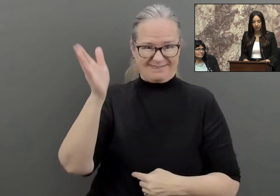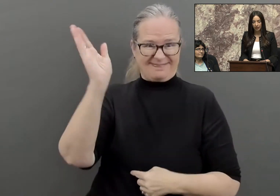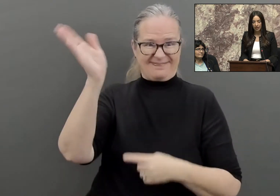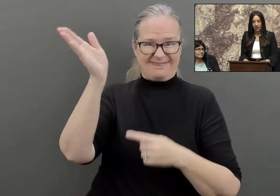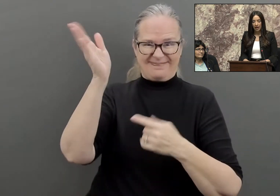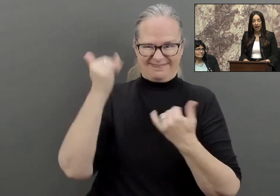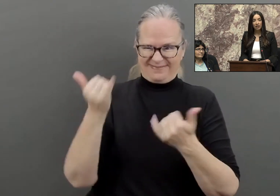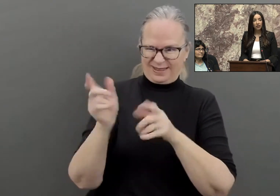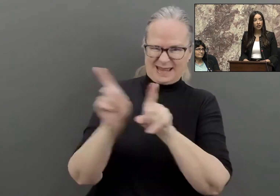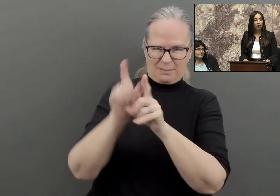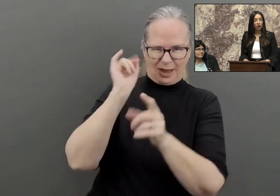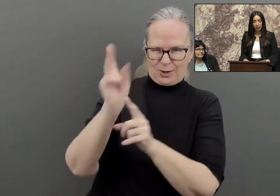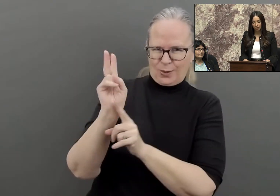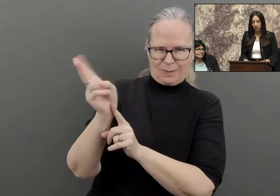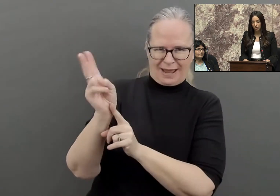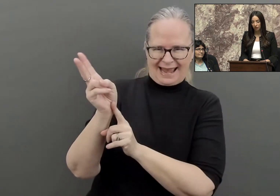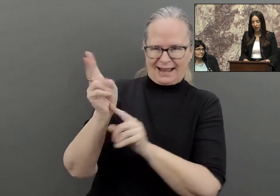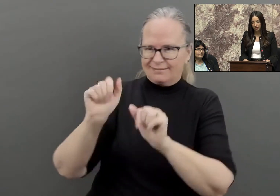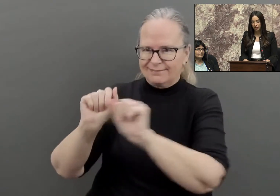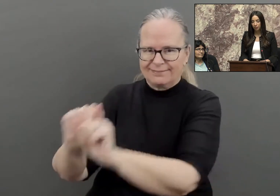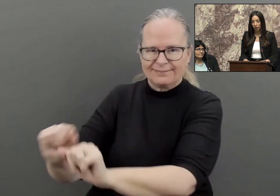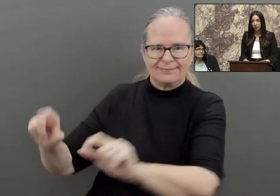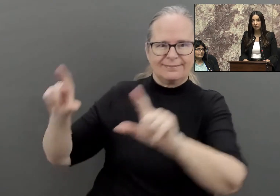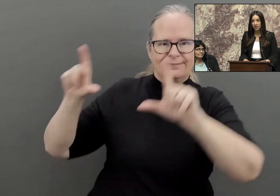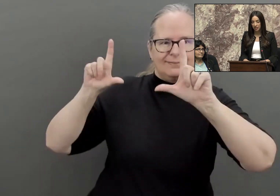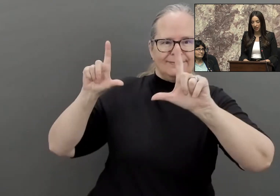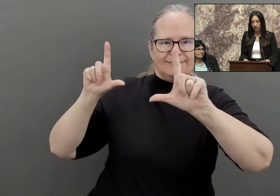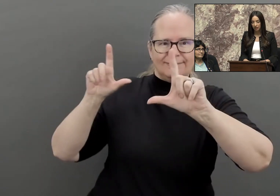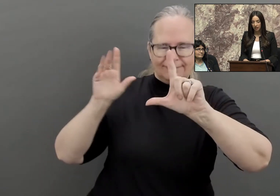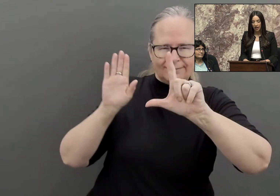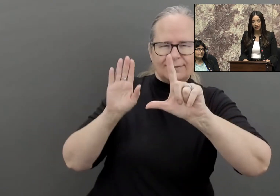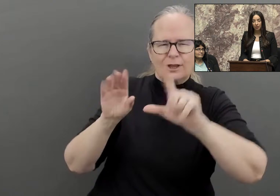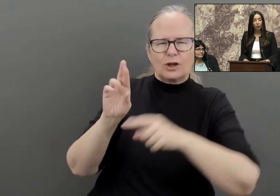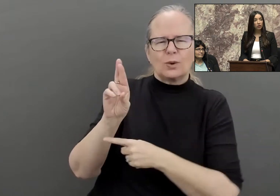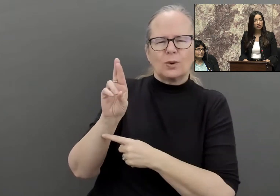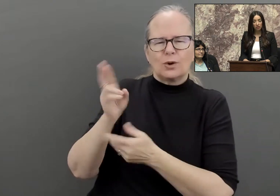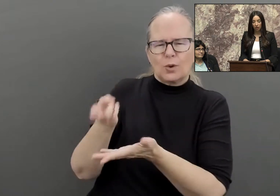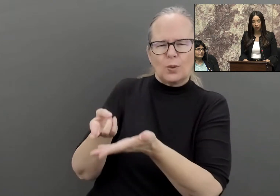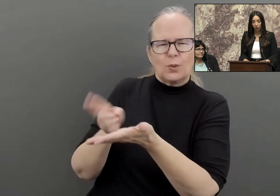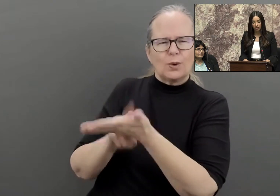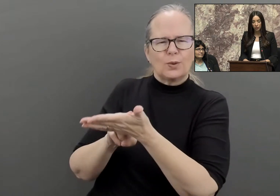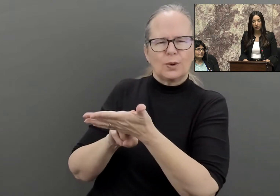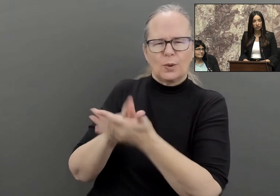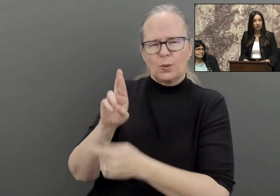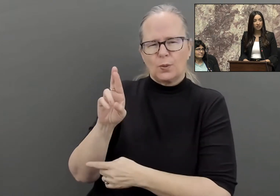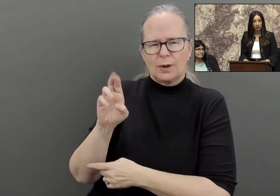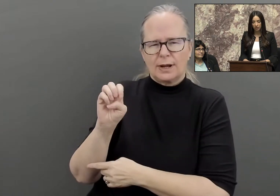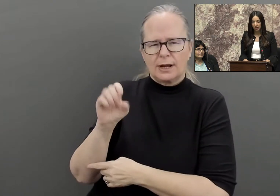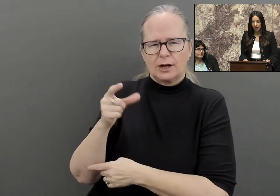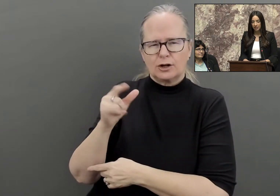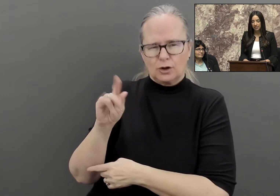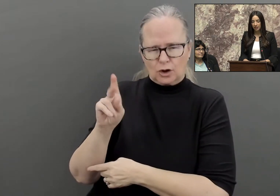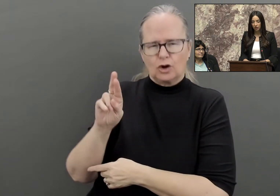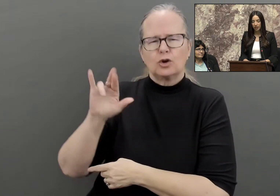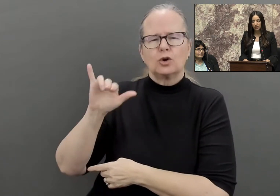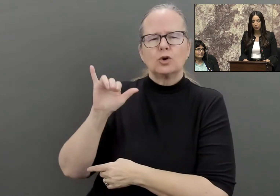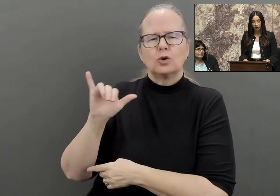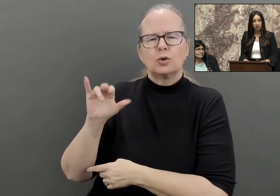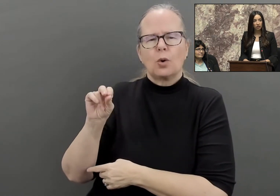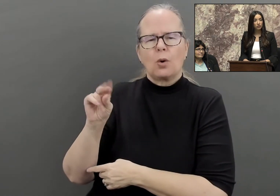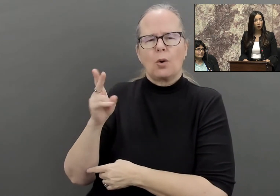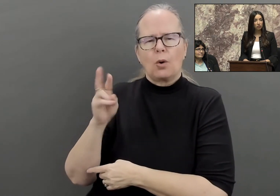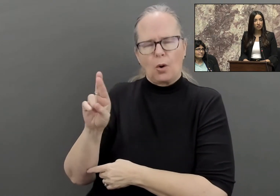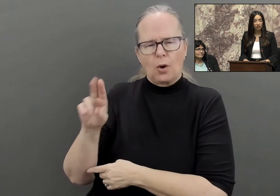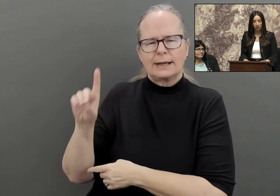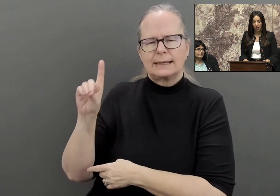registeryourdecision.ca. I invite all members to reflect on the importance of this day and the importance of words we use in this House to center the